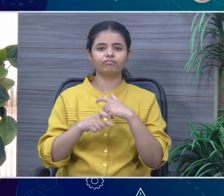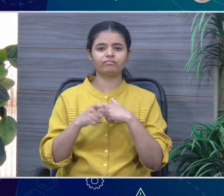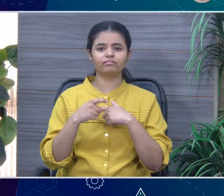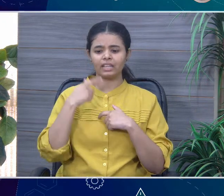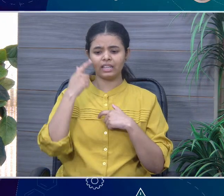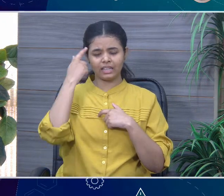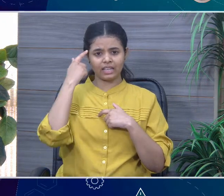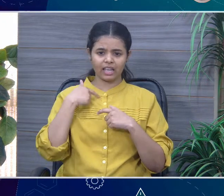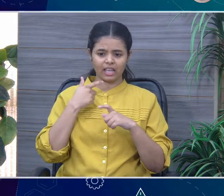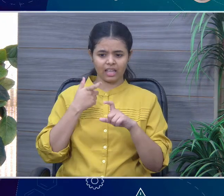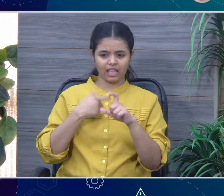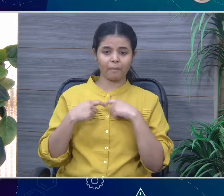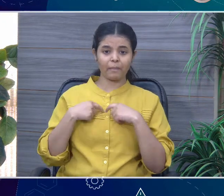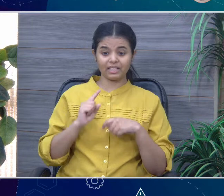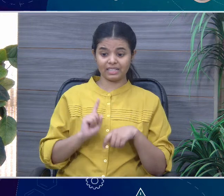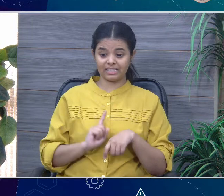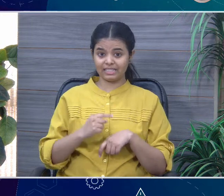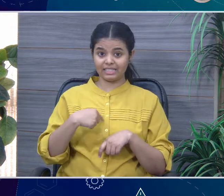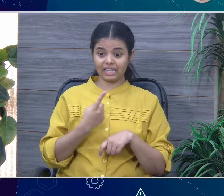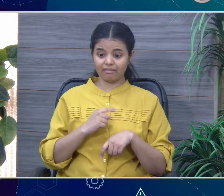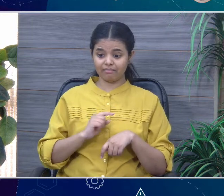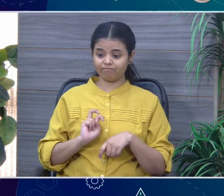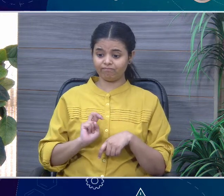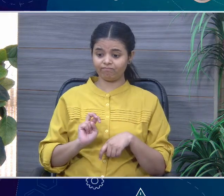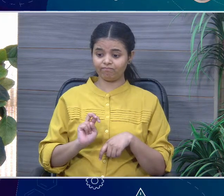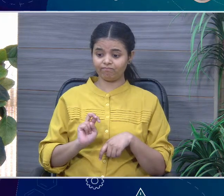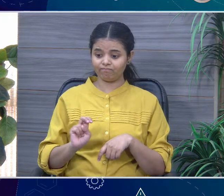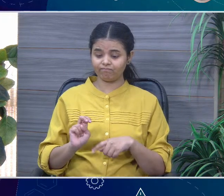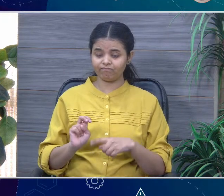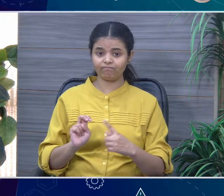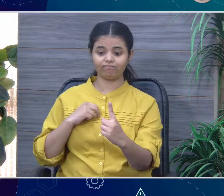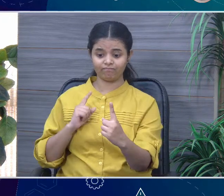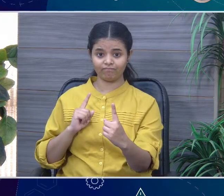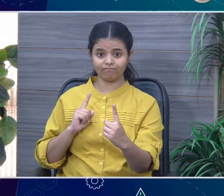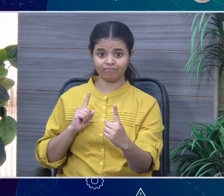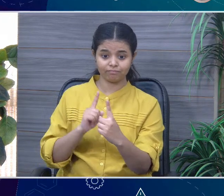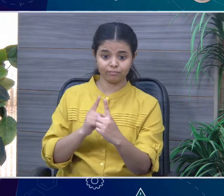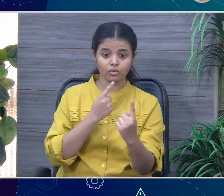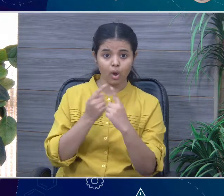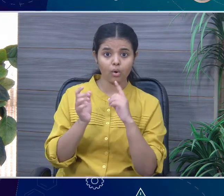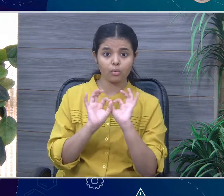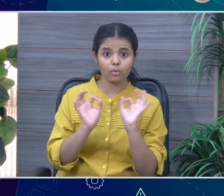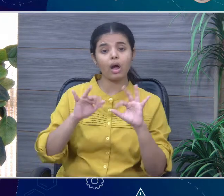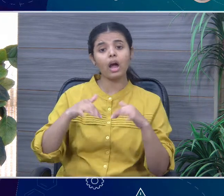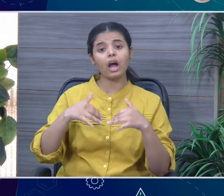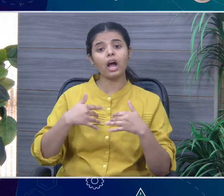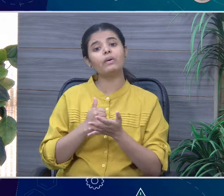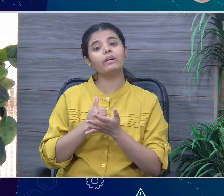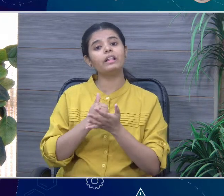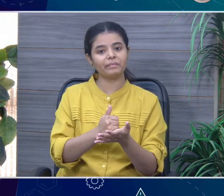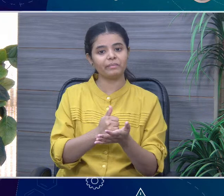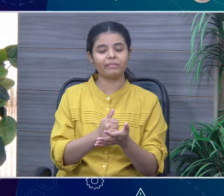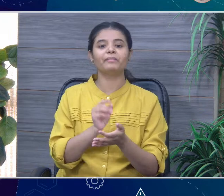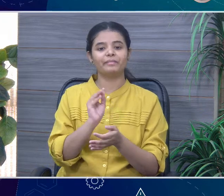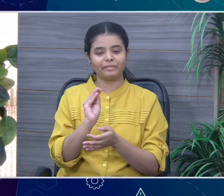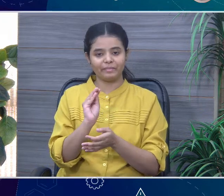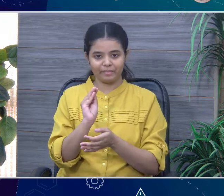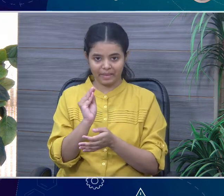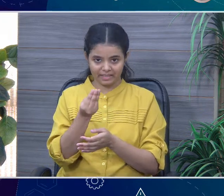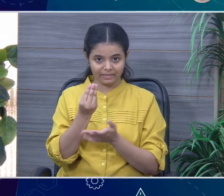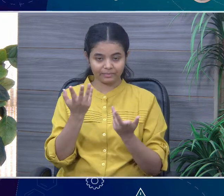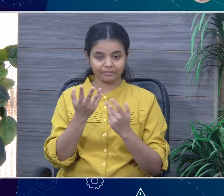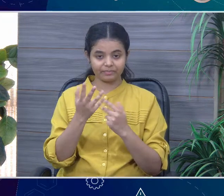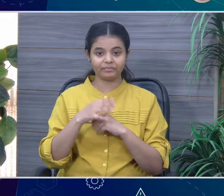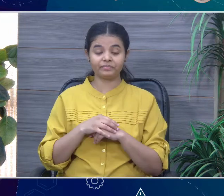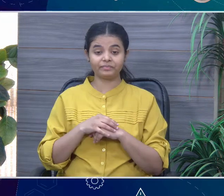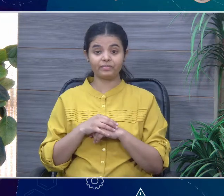talk to the other person, my being empathetic won't help the other person. So if the child is